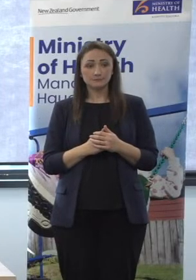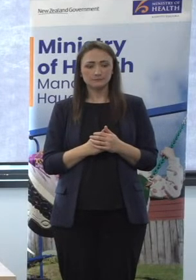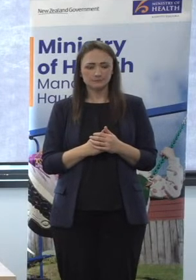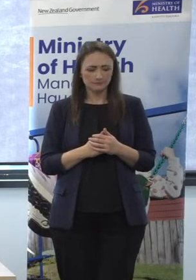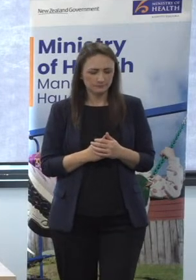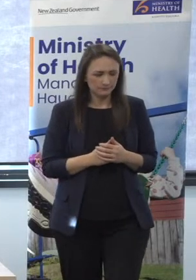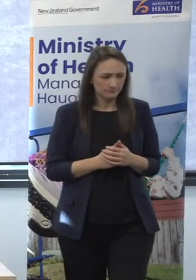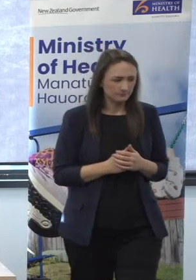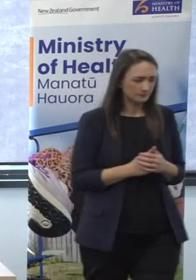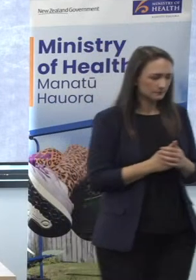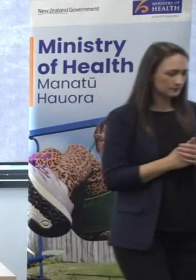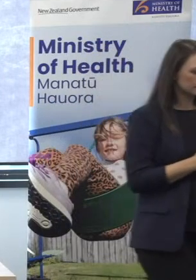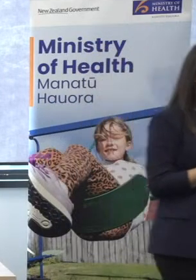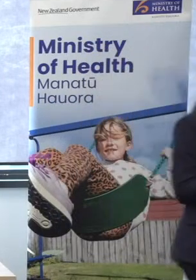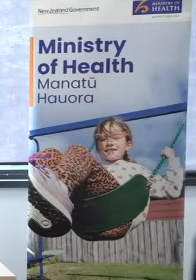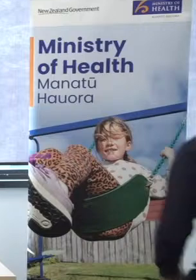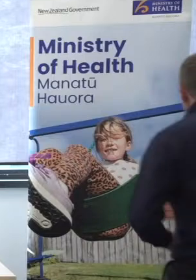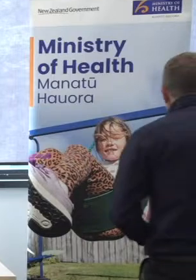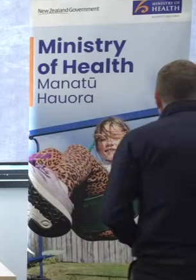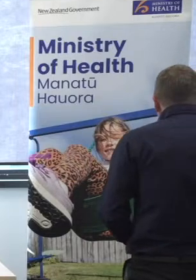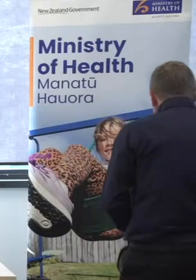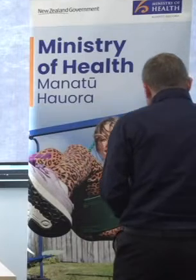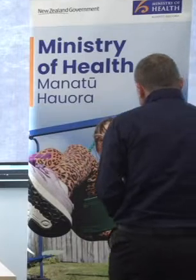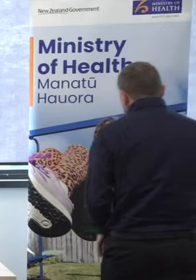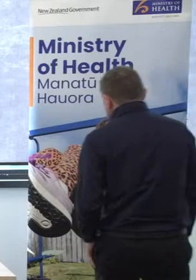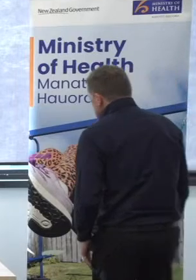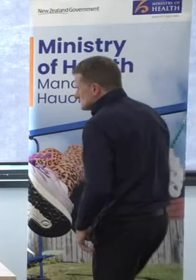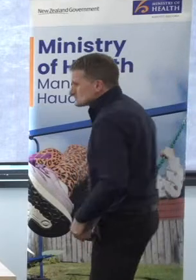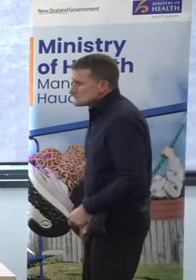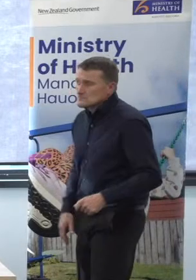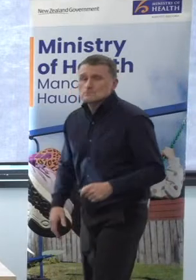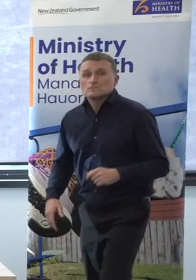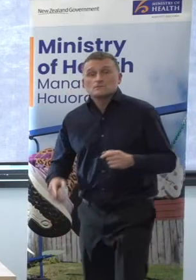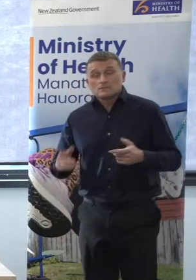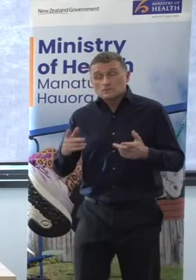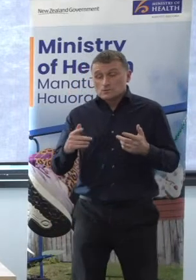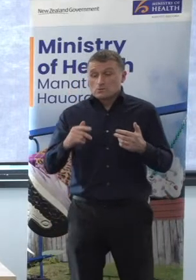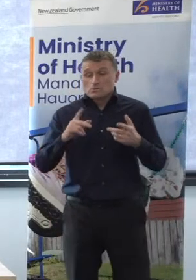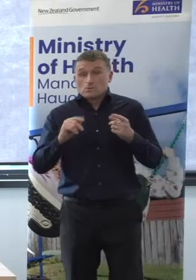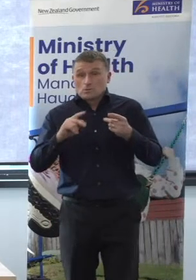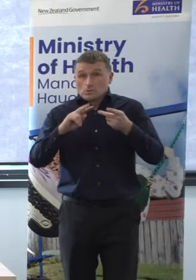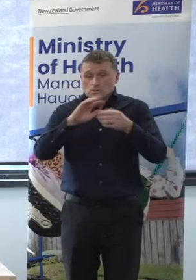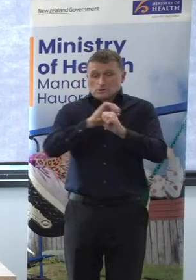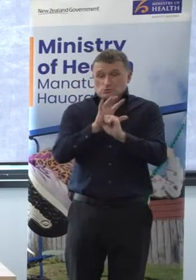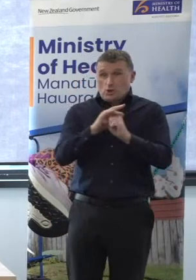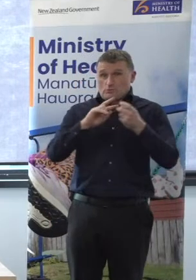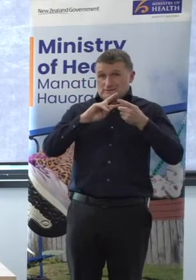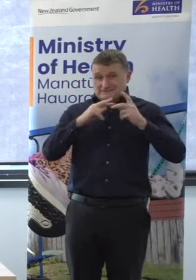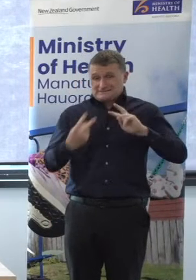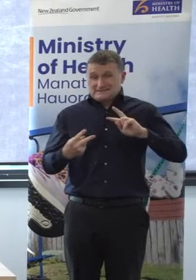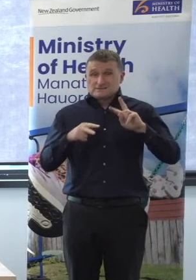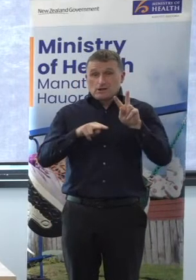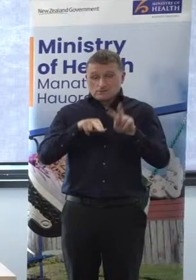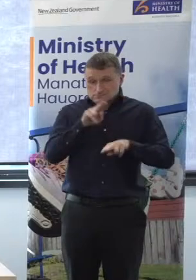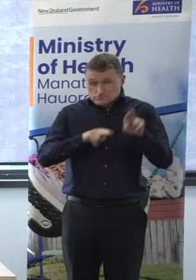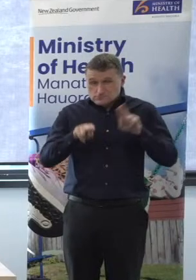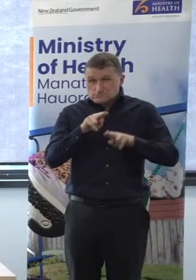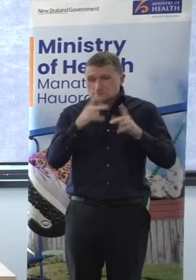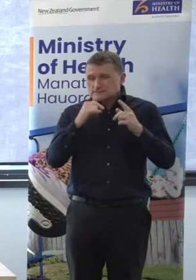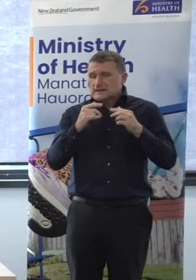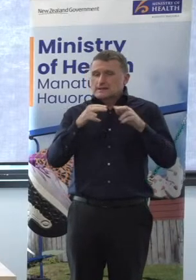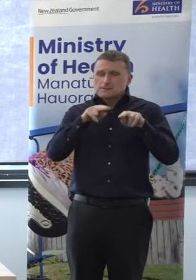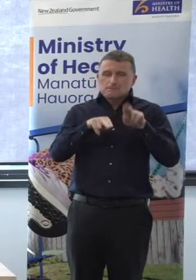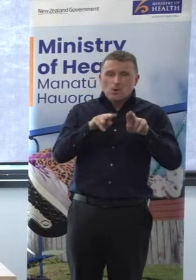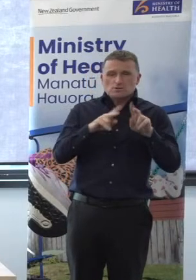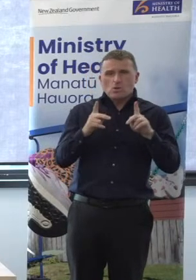Whole genome sequencing in particular allows us to detect and monitor the COVID-19 variants at the border and in the community. And the goal for